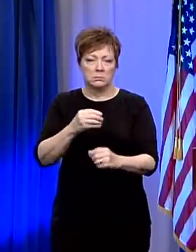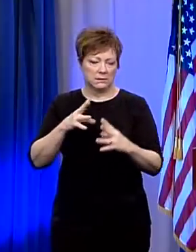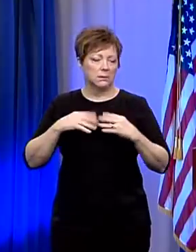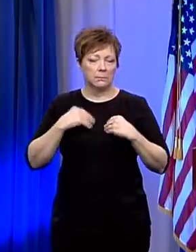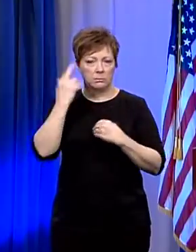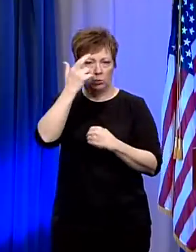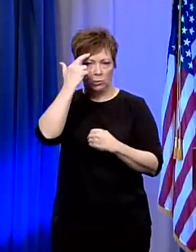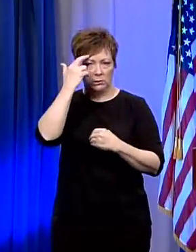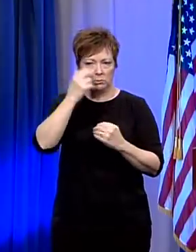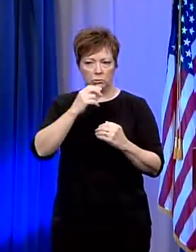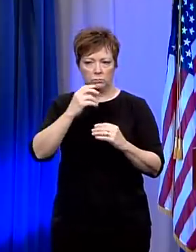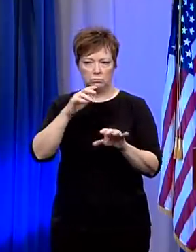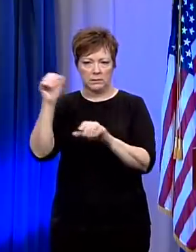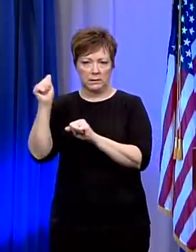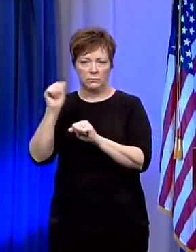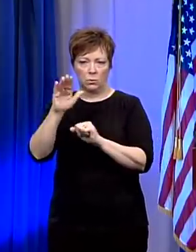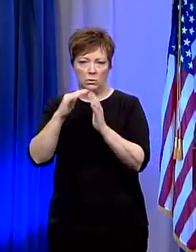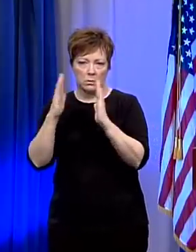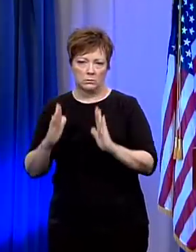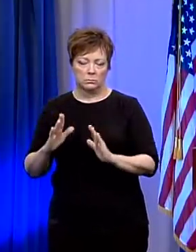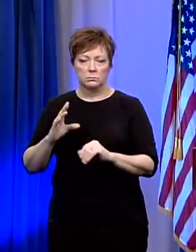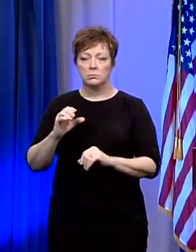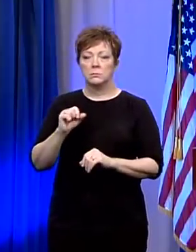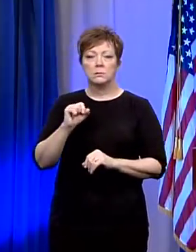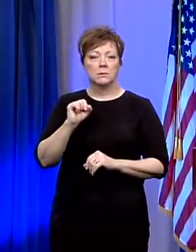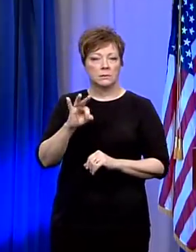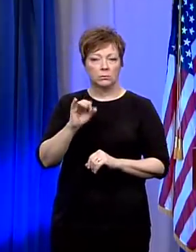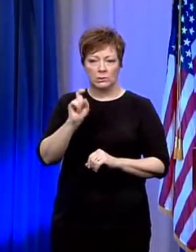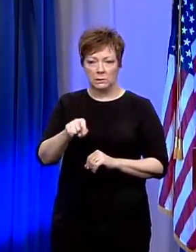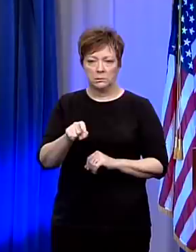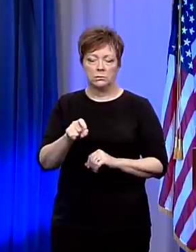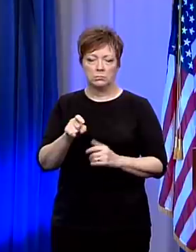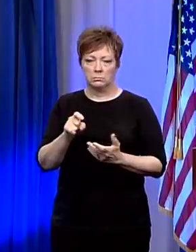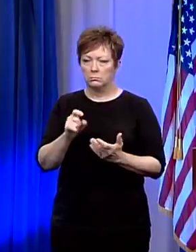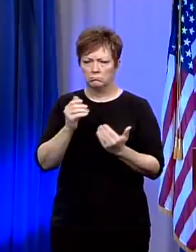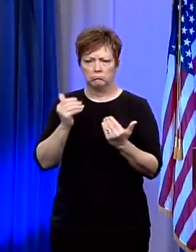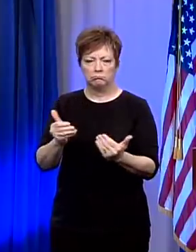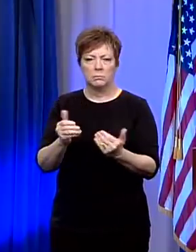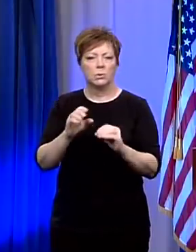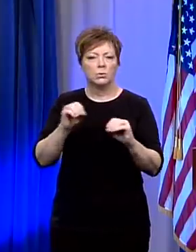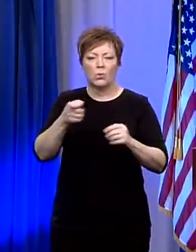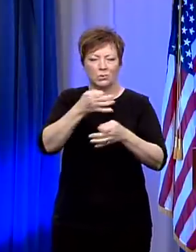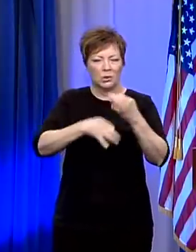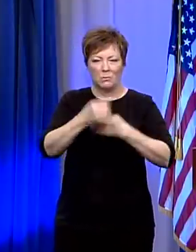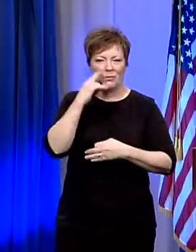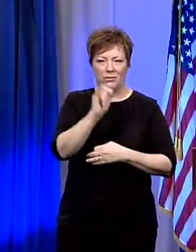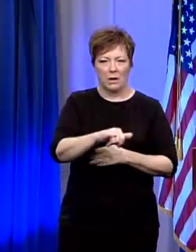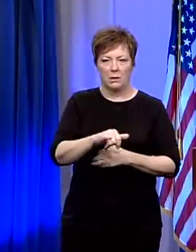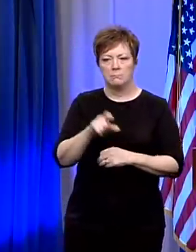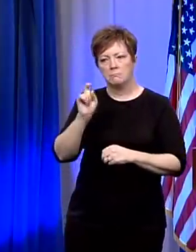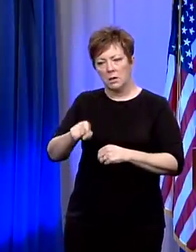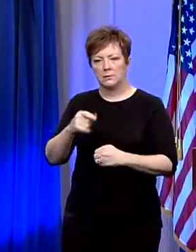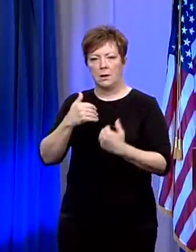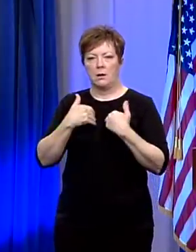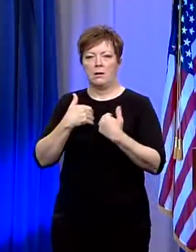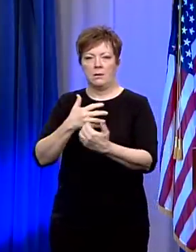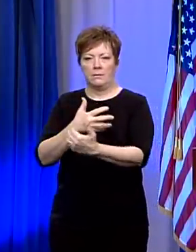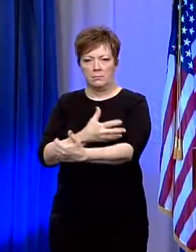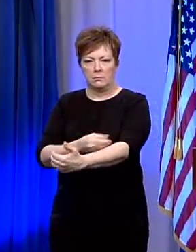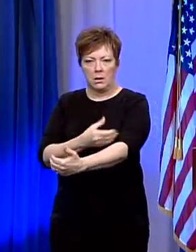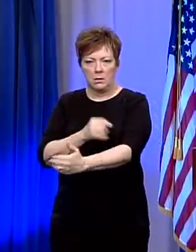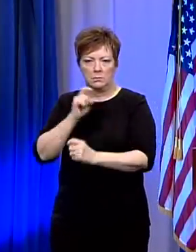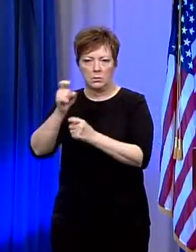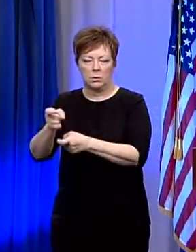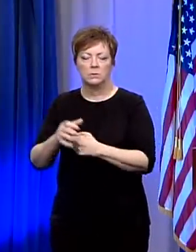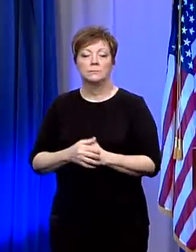would encourage you to do that if you haven't done that. There's really no substitute for donated blood, and we need to continue to support that part of